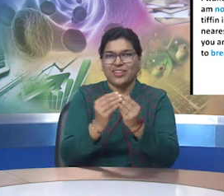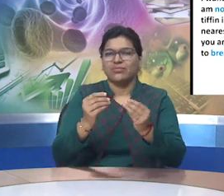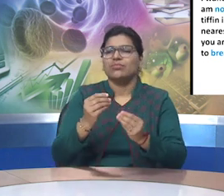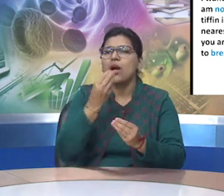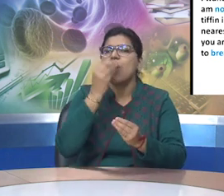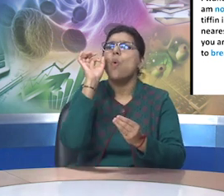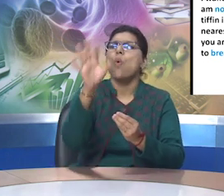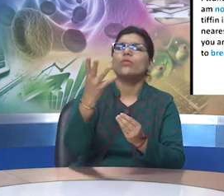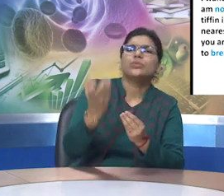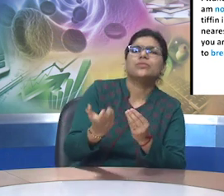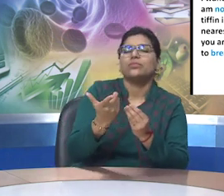nearest to me,